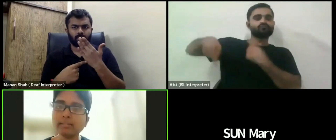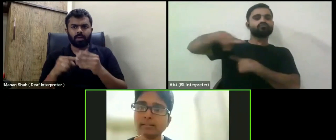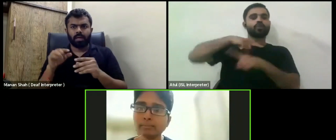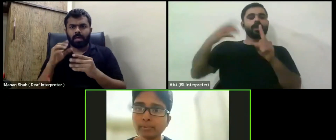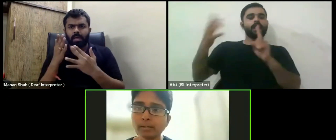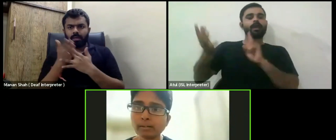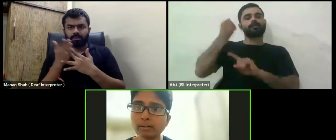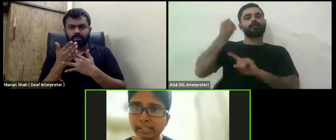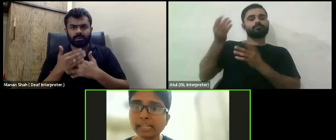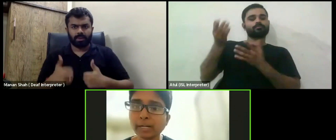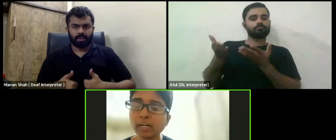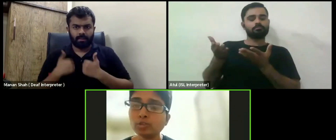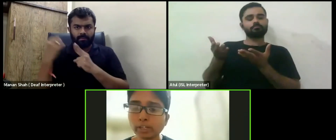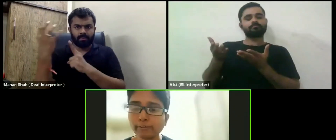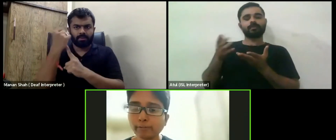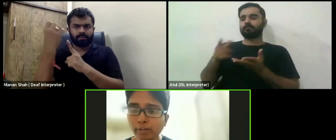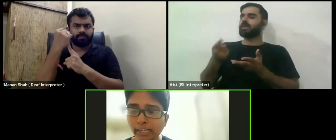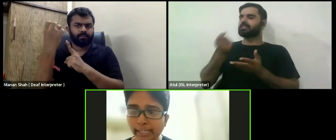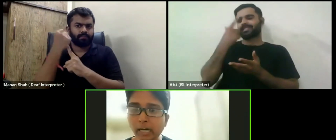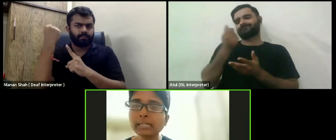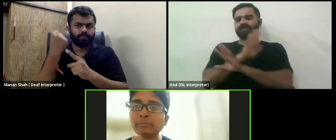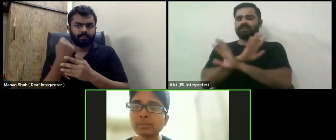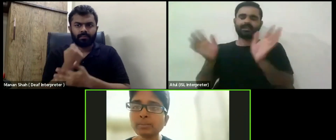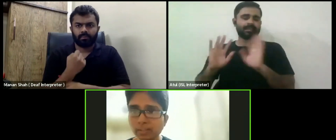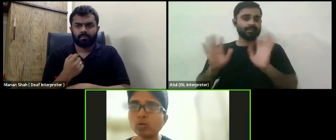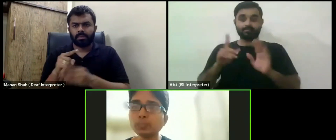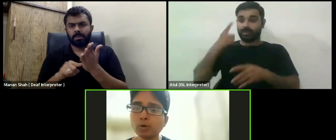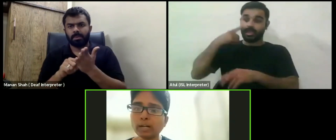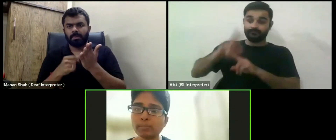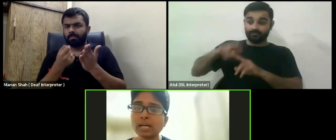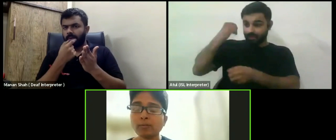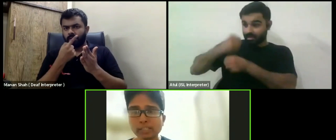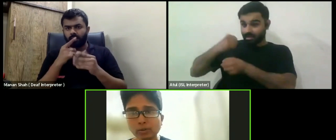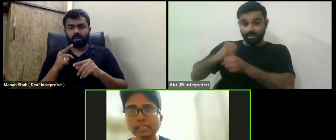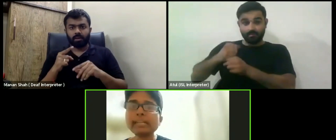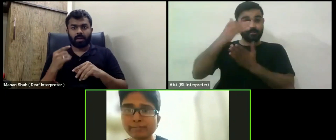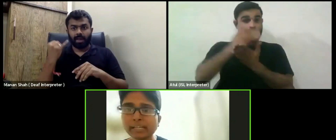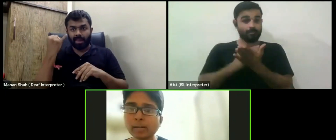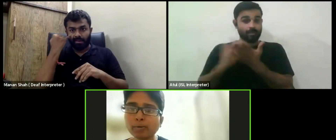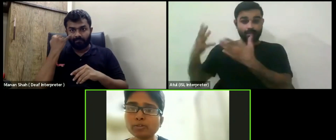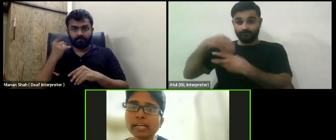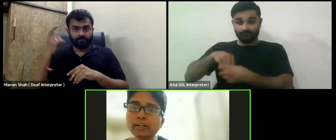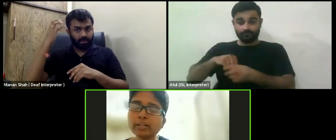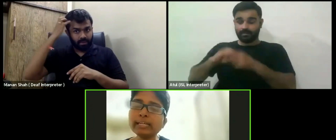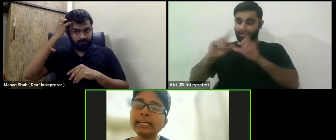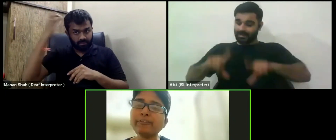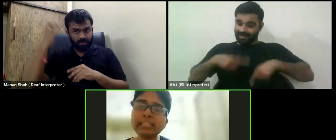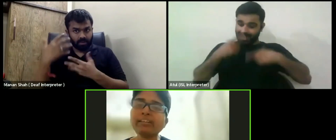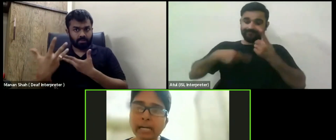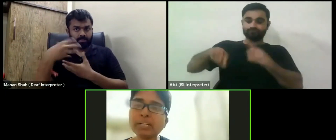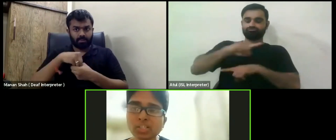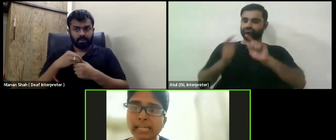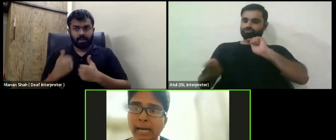just treatment. So if only government comes up with those programs which looks at life cycle approach, then only